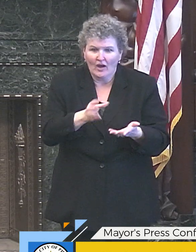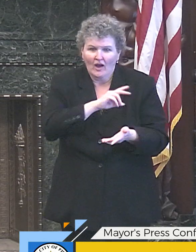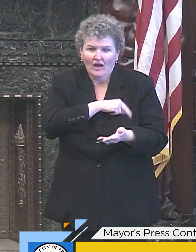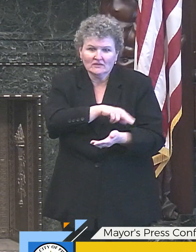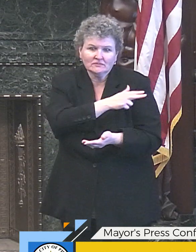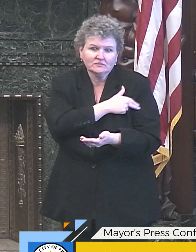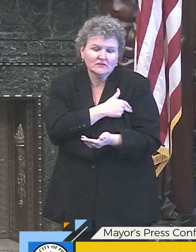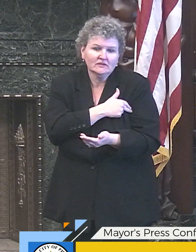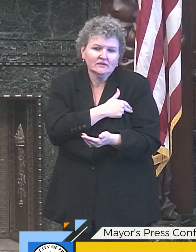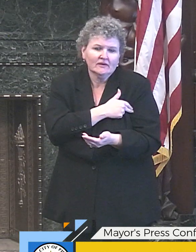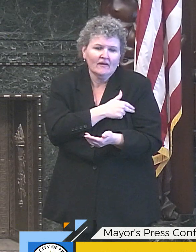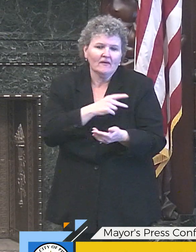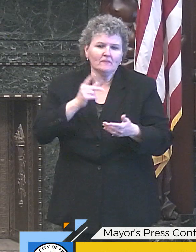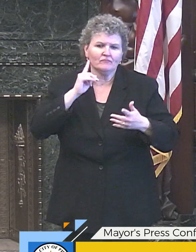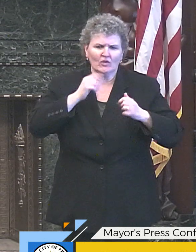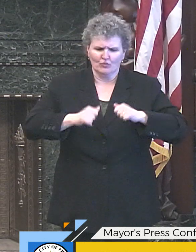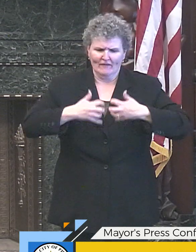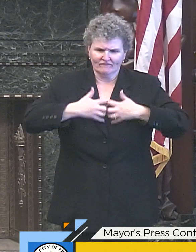ventilators,